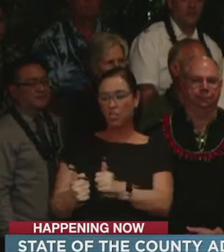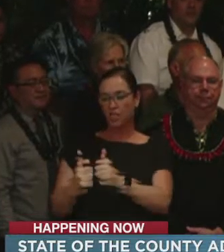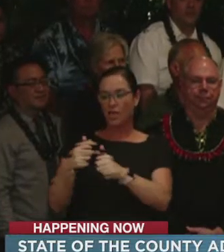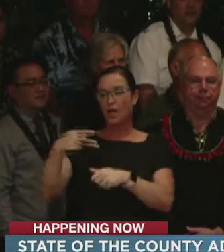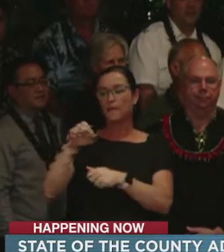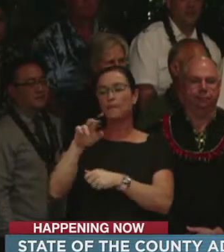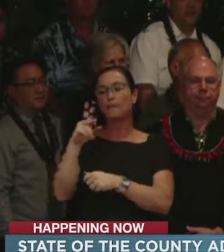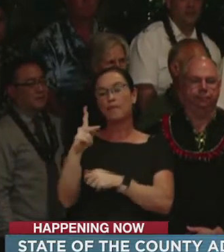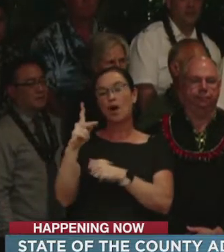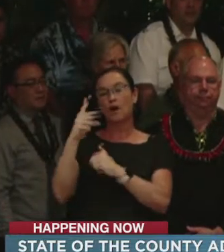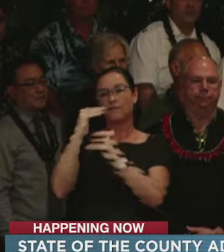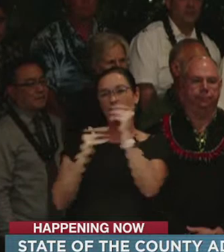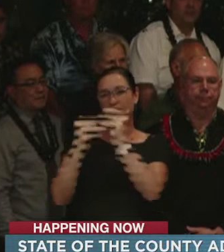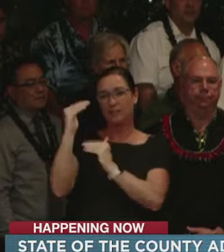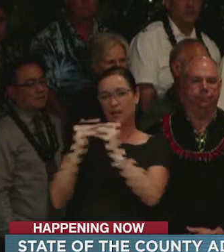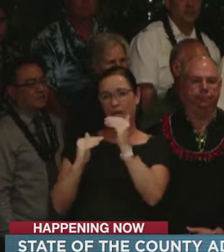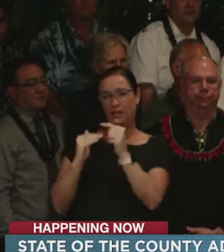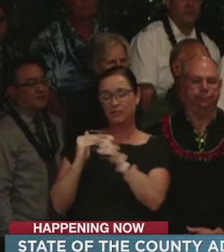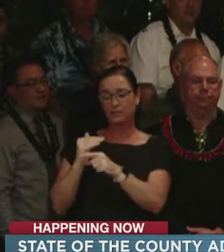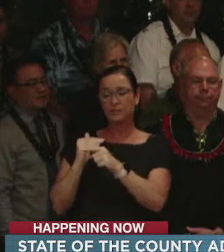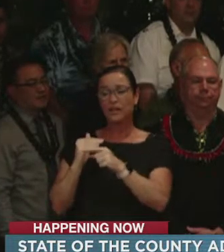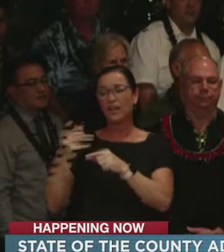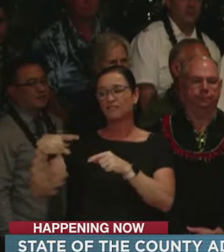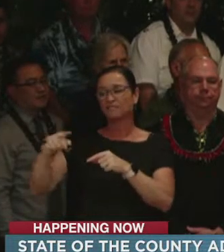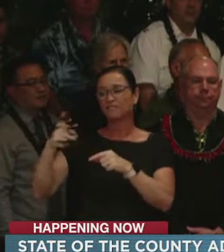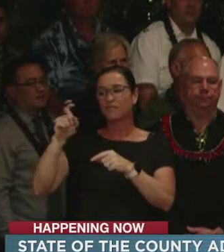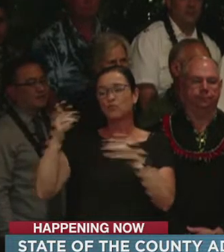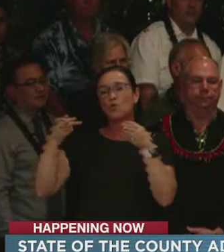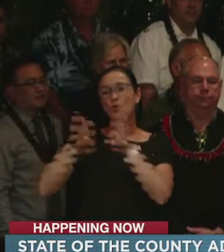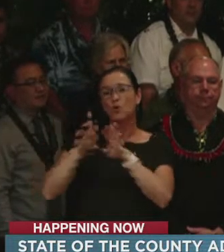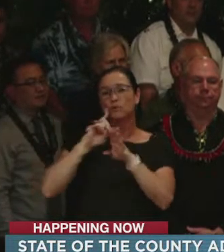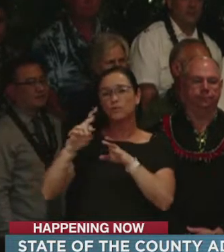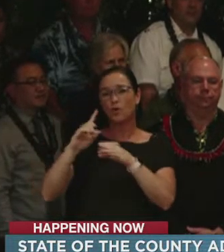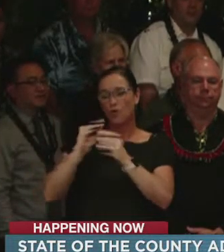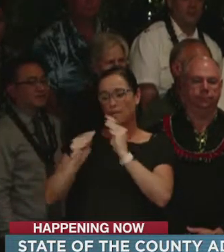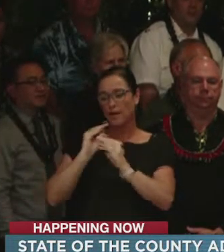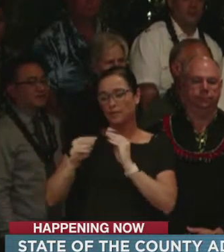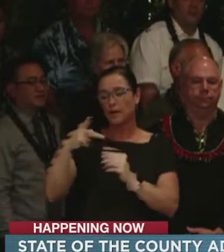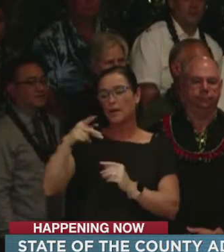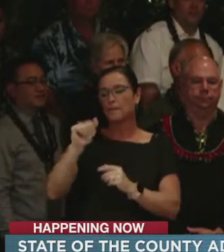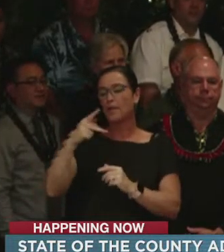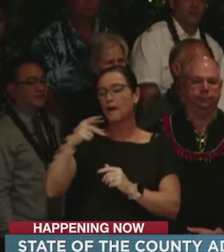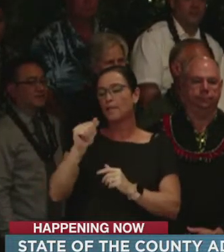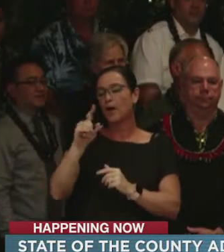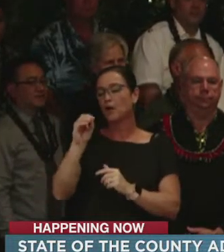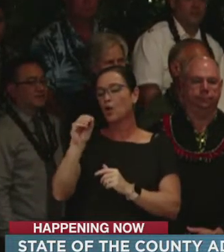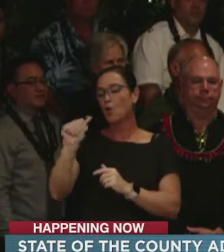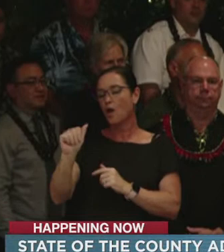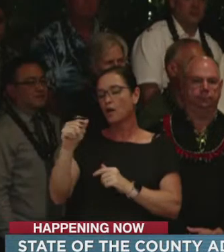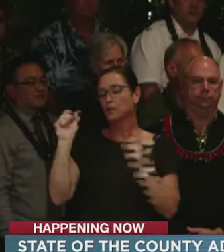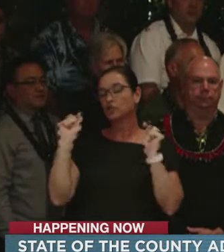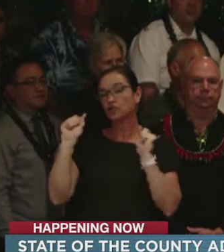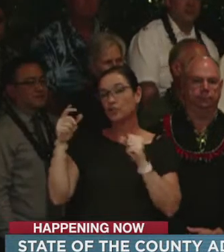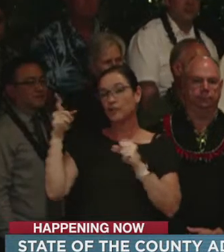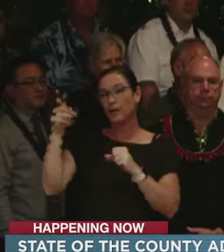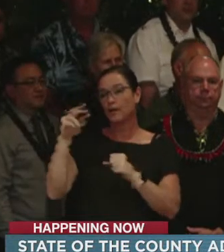caused facilities island-wise to close for repairs, including Papaloa Gym along the Hamakua